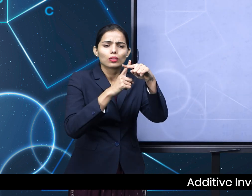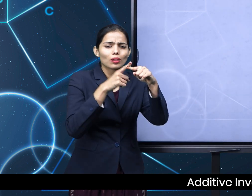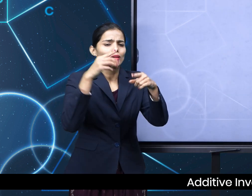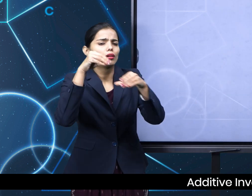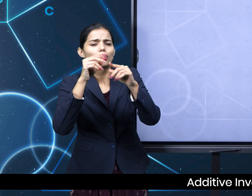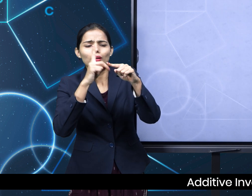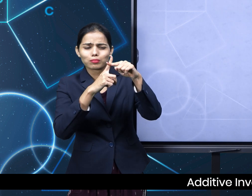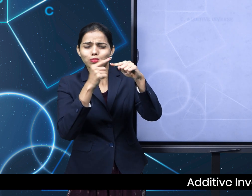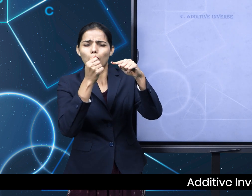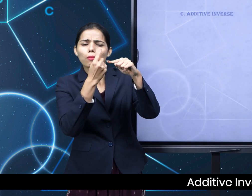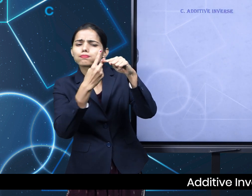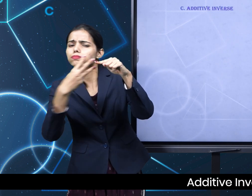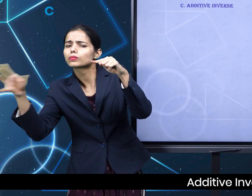Additive inverse.